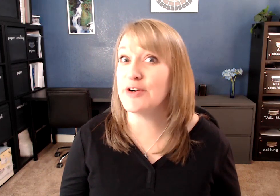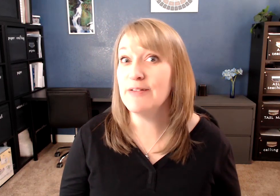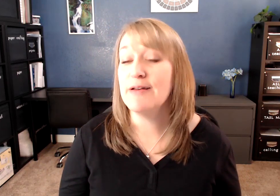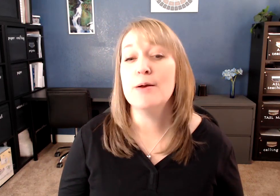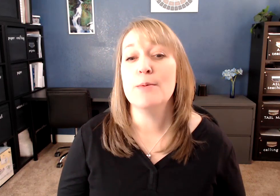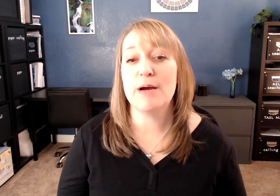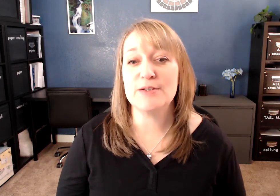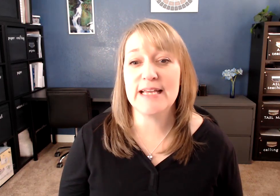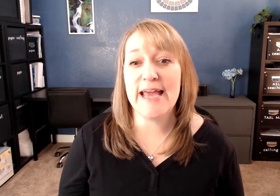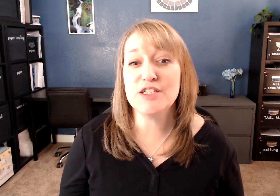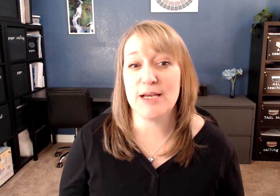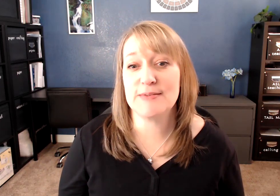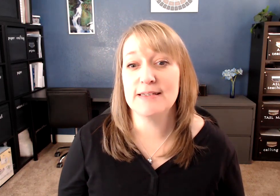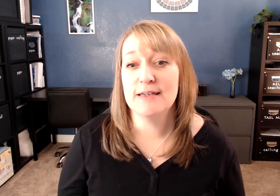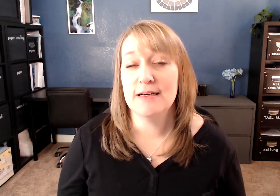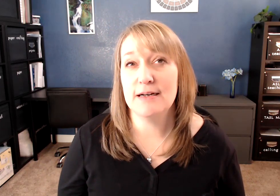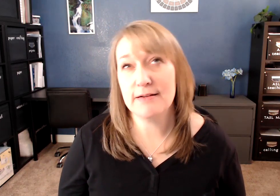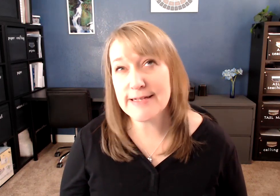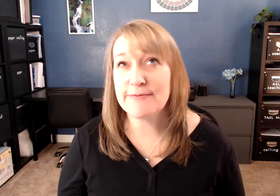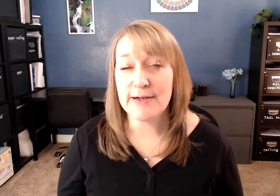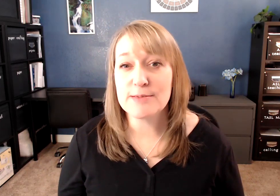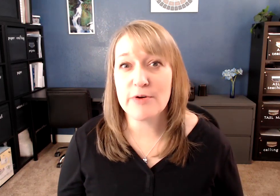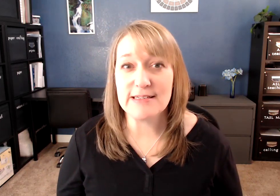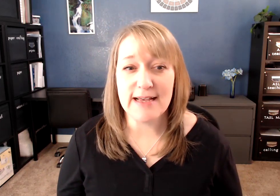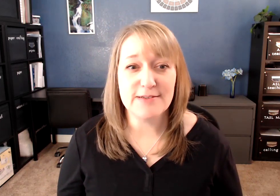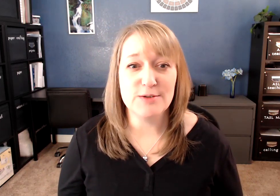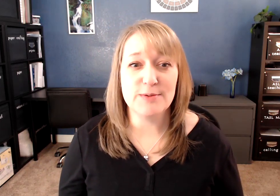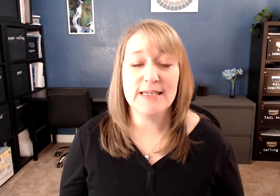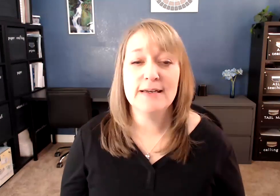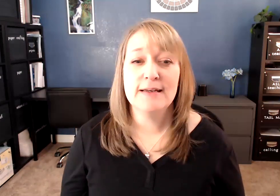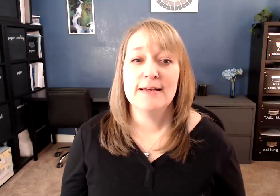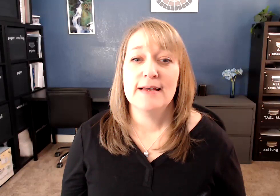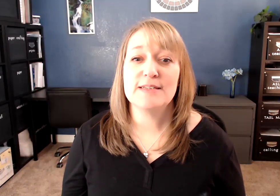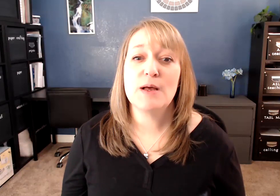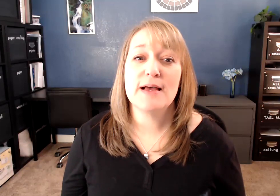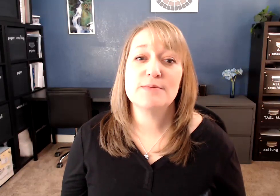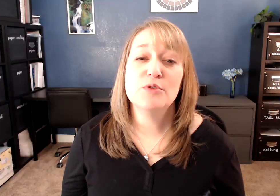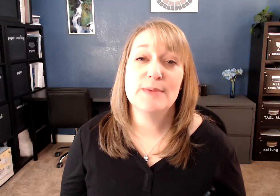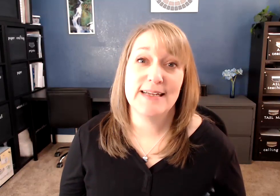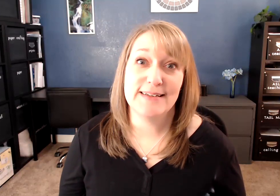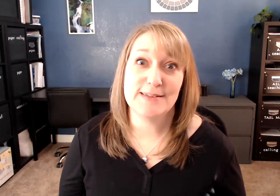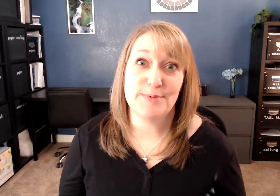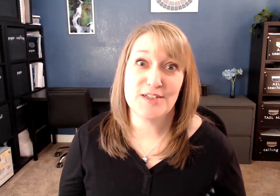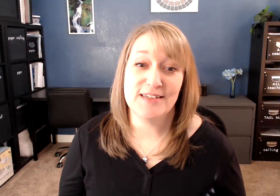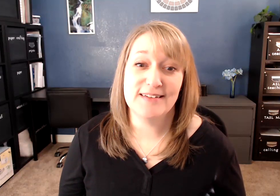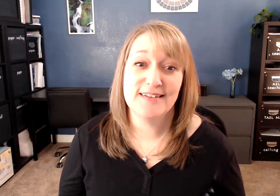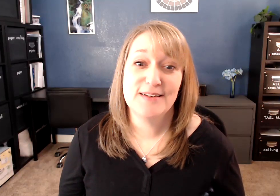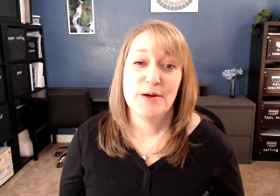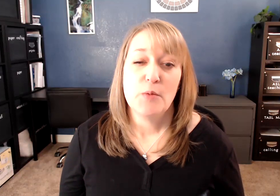meter by using hand shapes, classifiers more than signs usually, as well as movement and expression. While